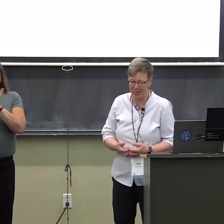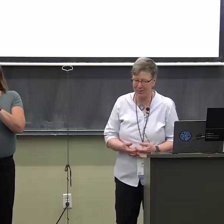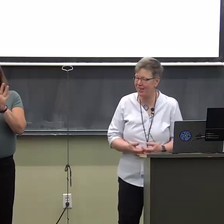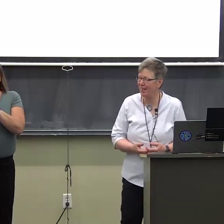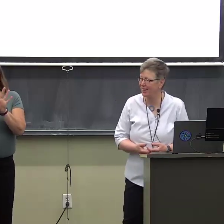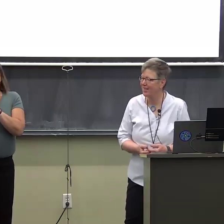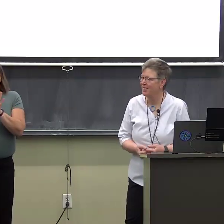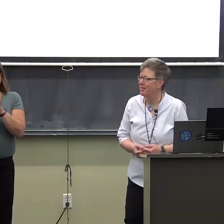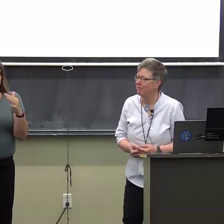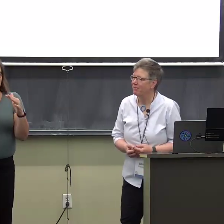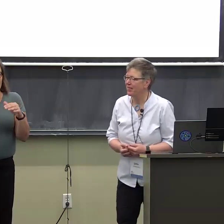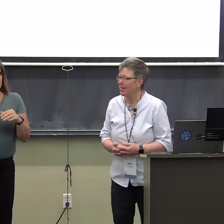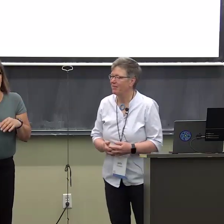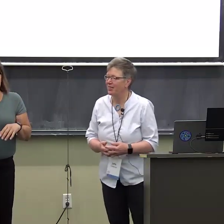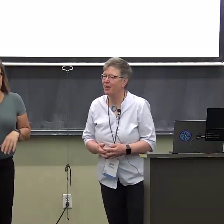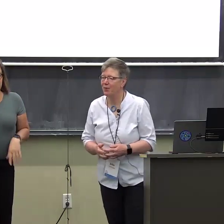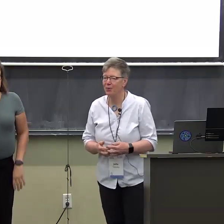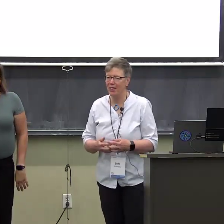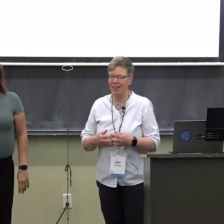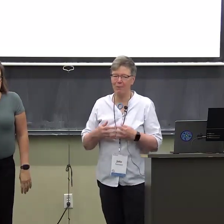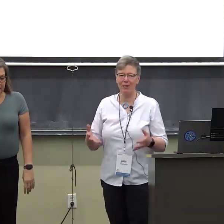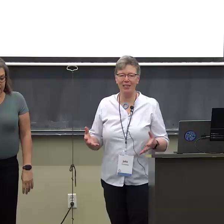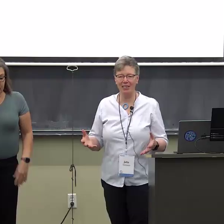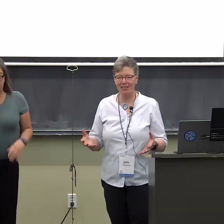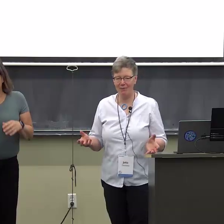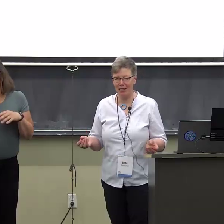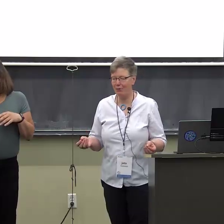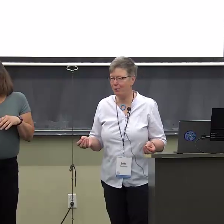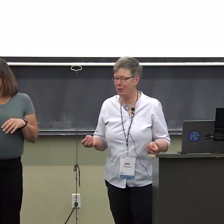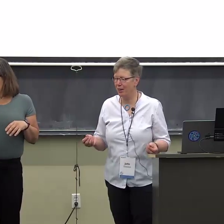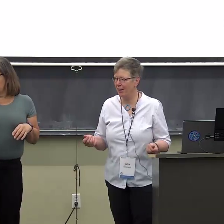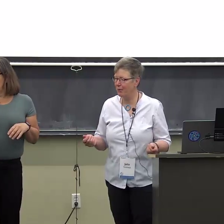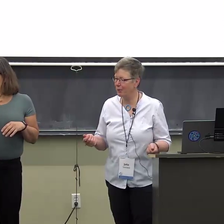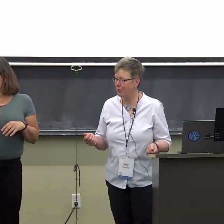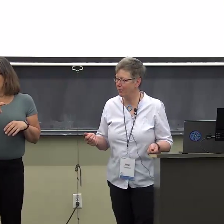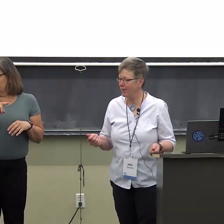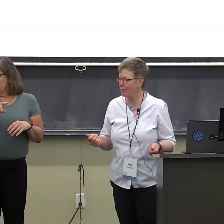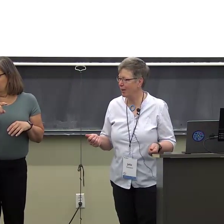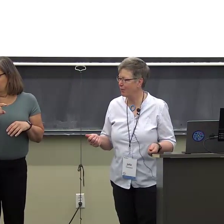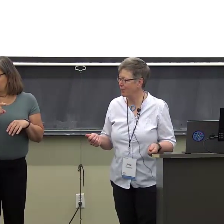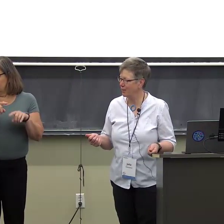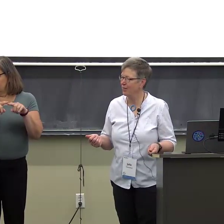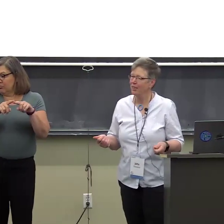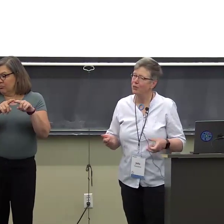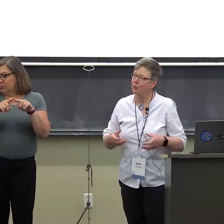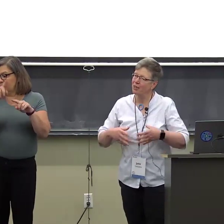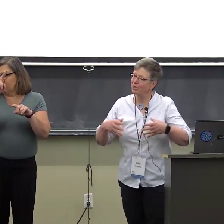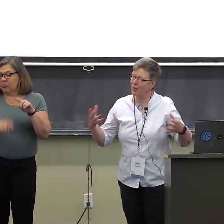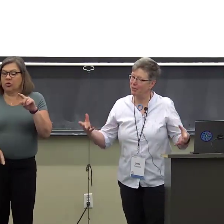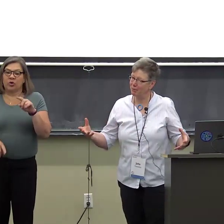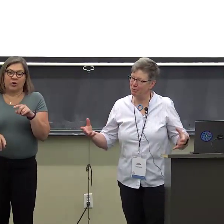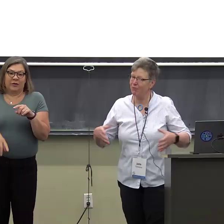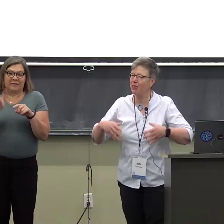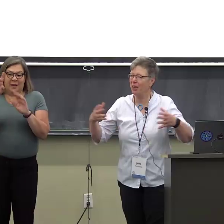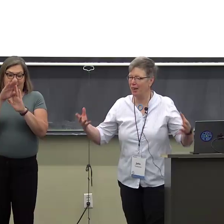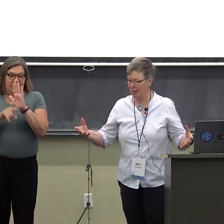there's noise outside. So apparently many of you were not able to find the background session, so we're going to